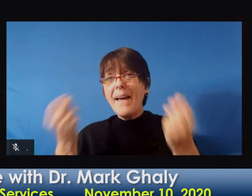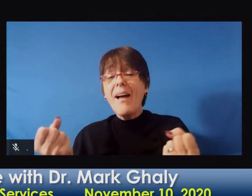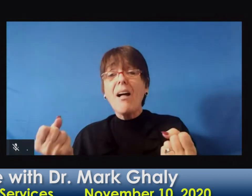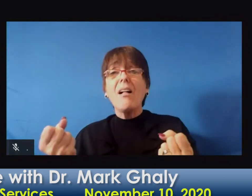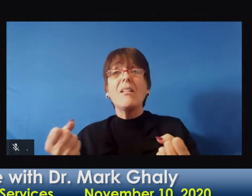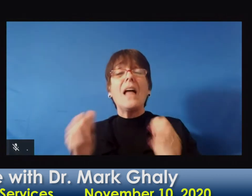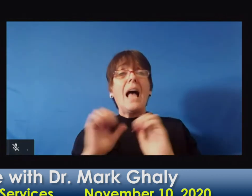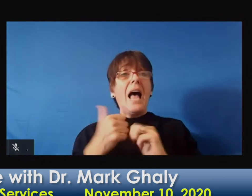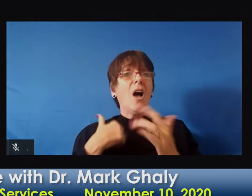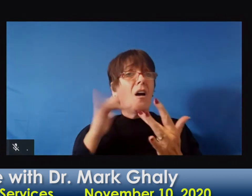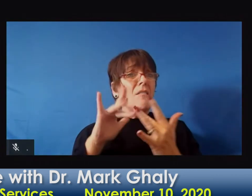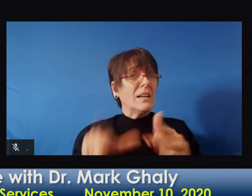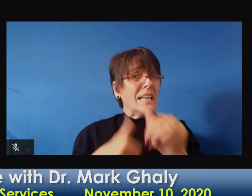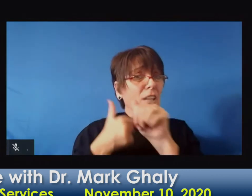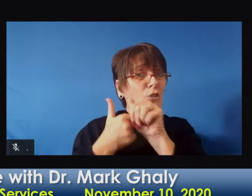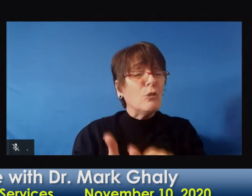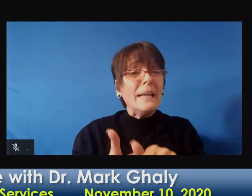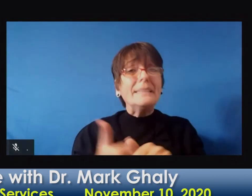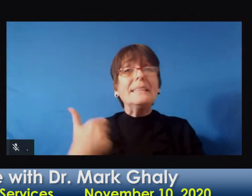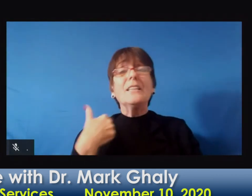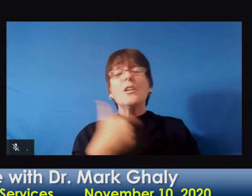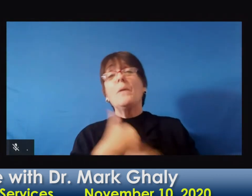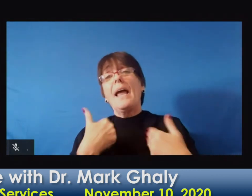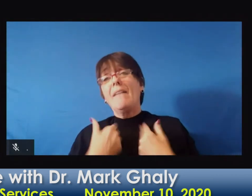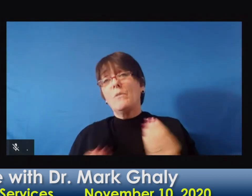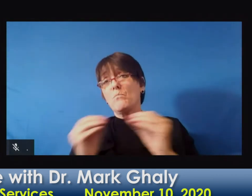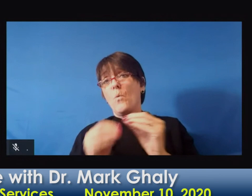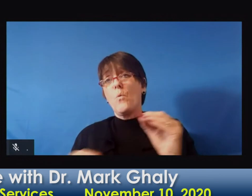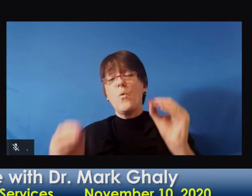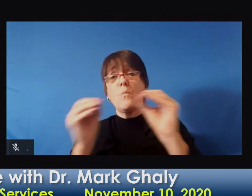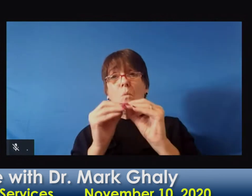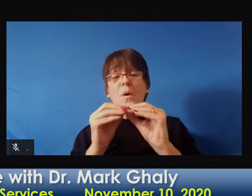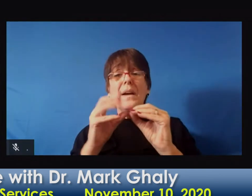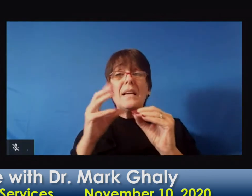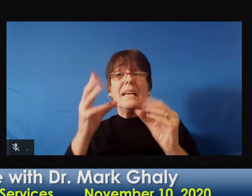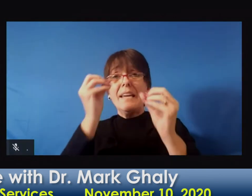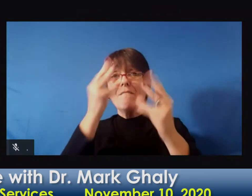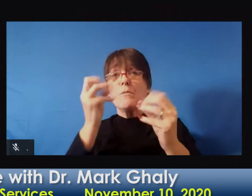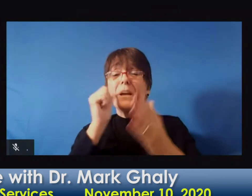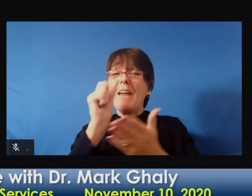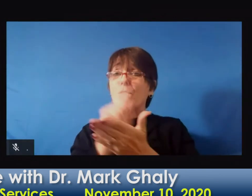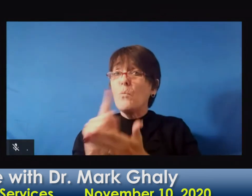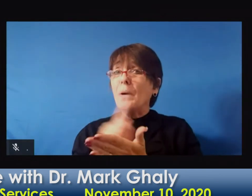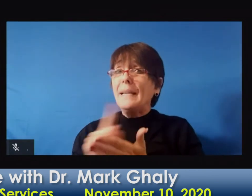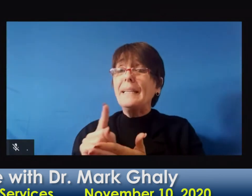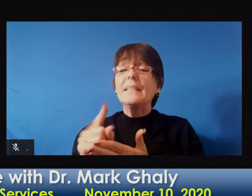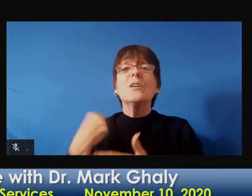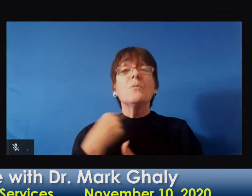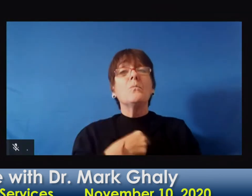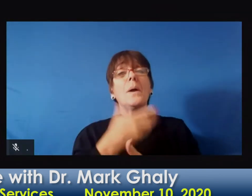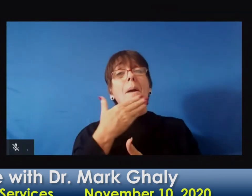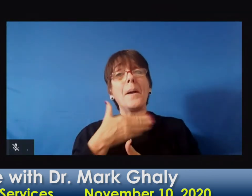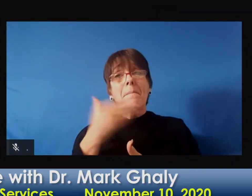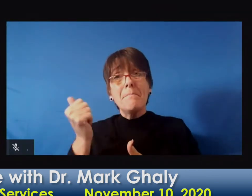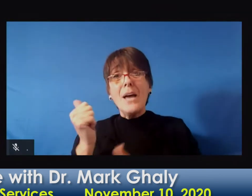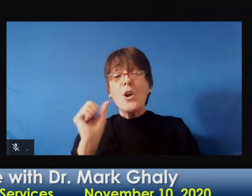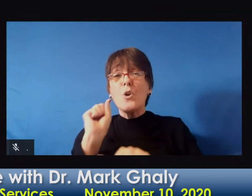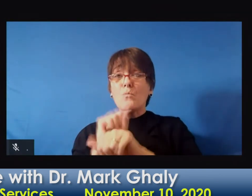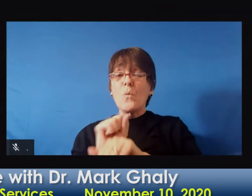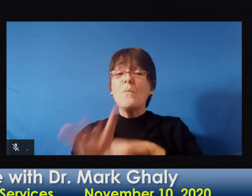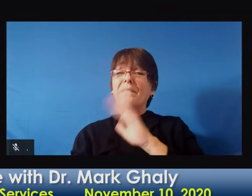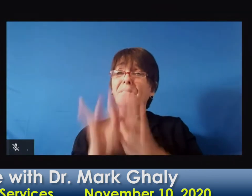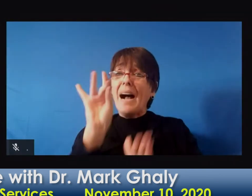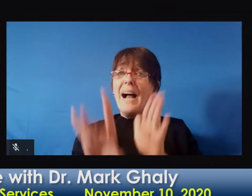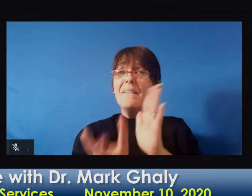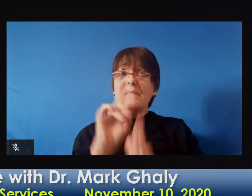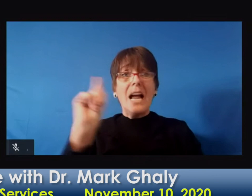contact tracing information that we have greater and greater every week, so we ensure that with better precision, we find those